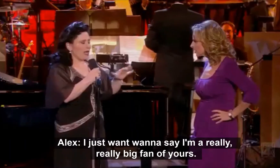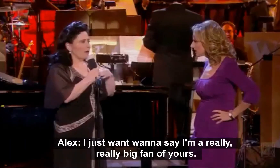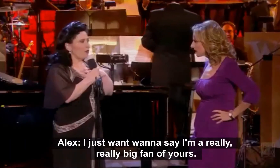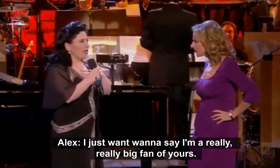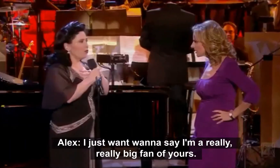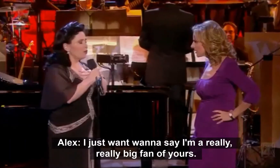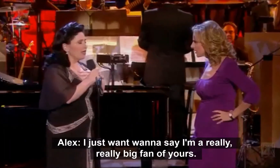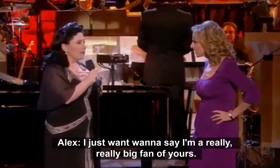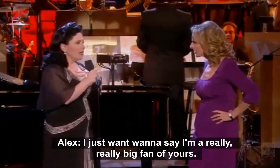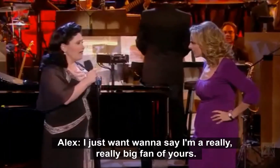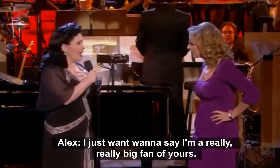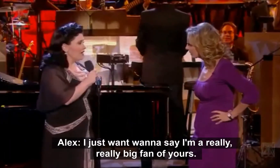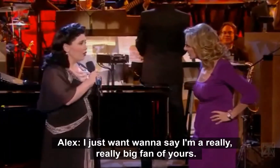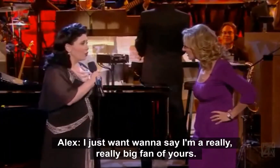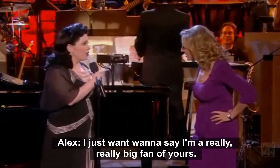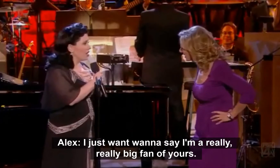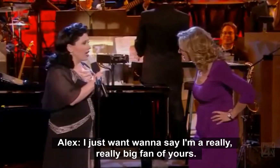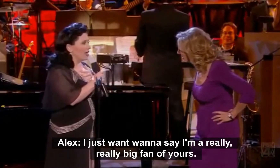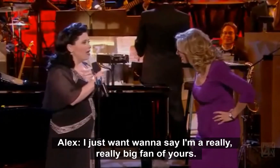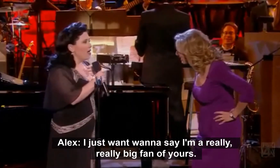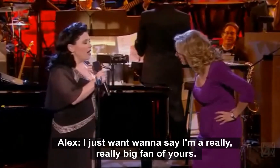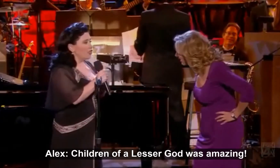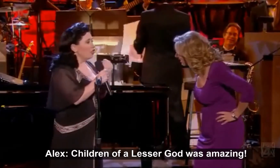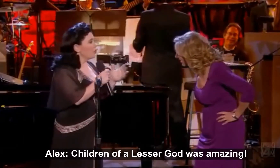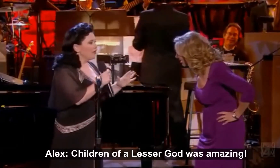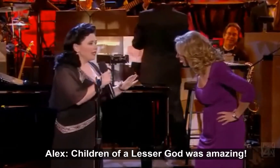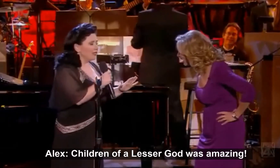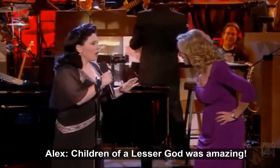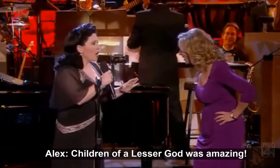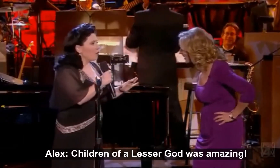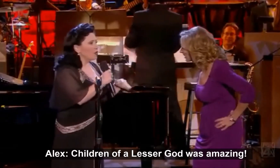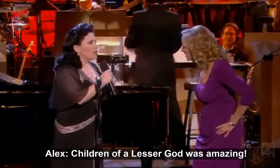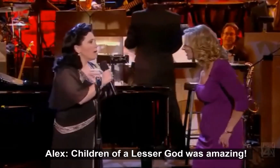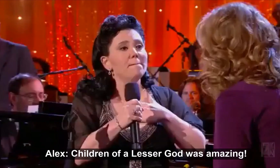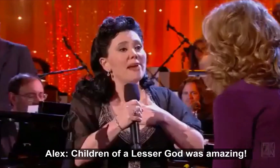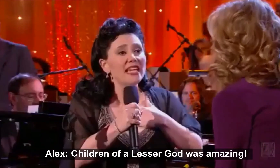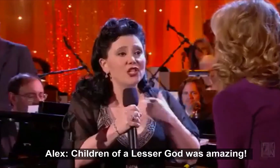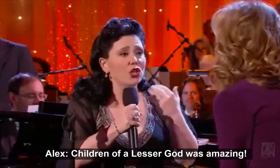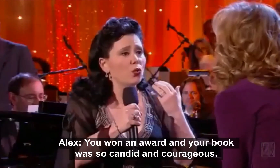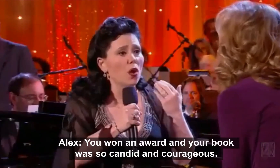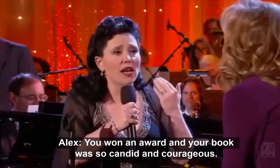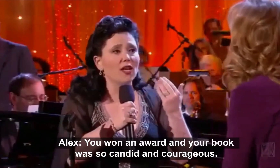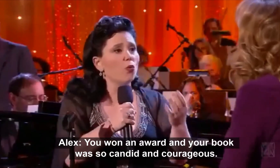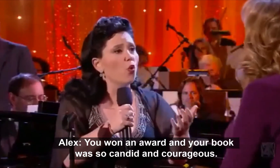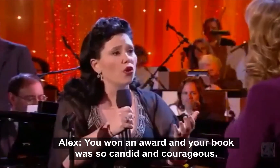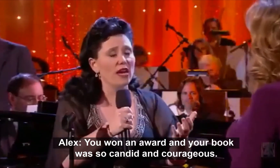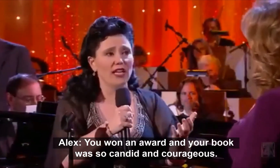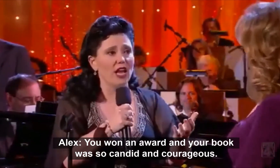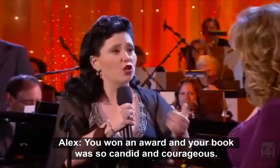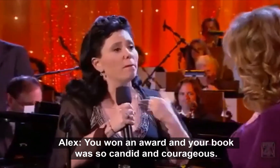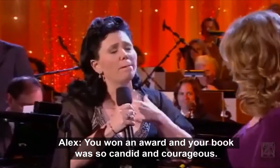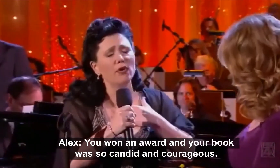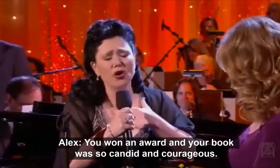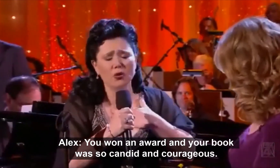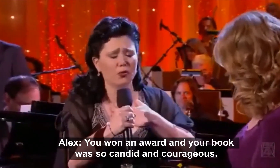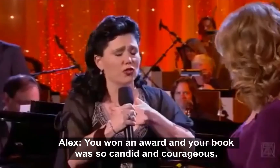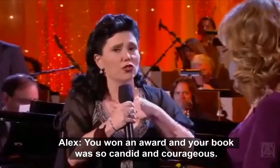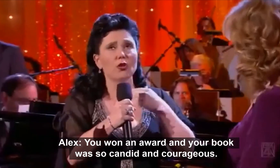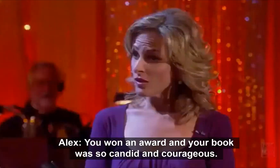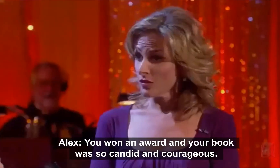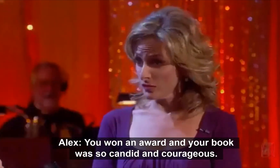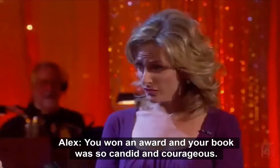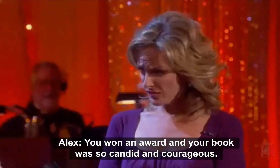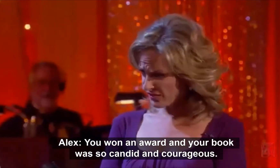Want to say I'm a really, really big fan of yours. Children of a Lesser God was amazing. You won an award, and your book was